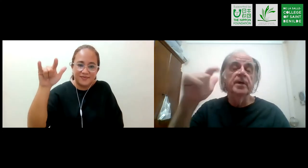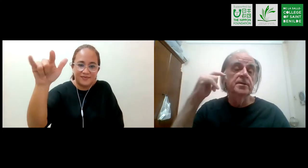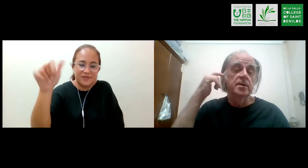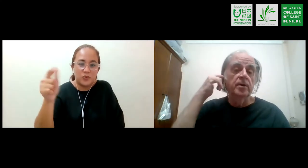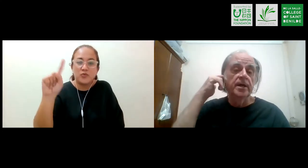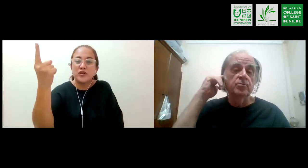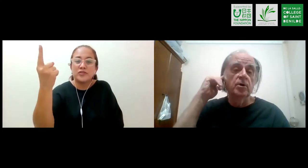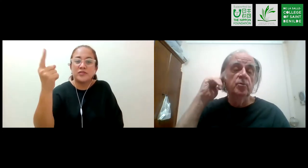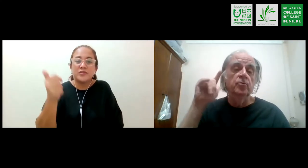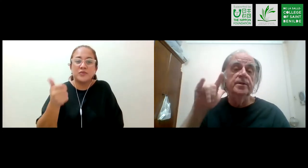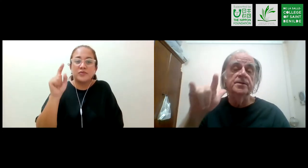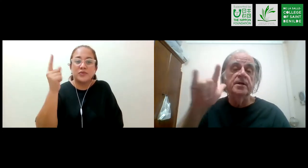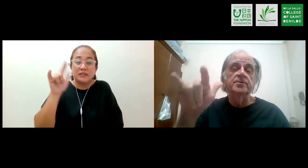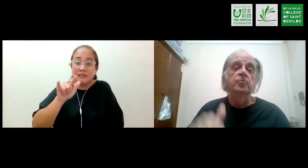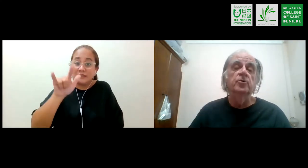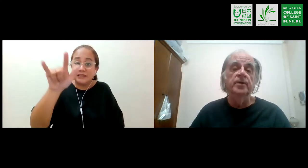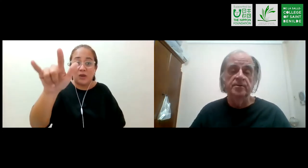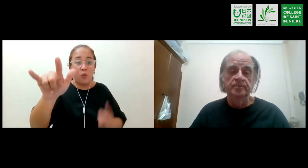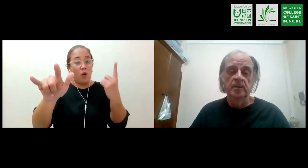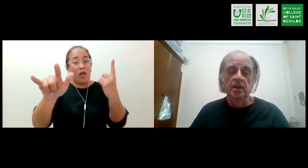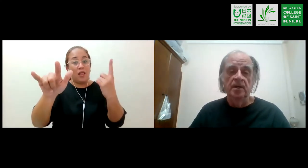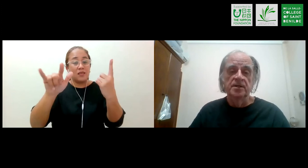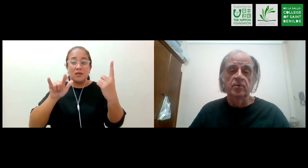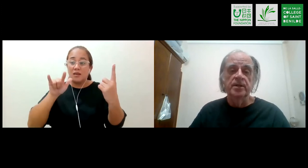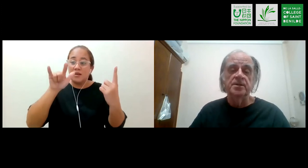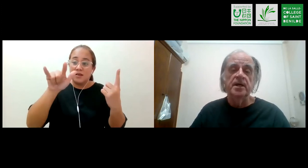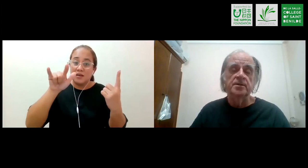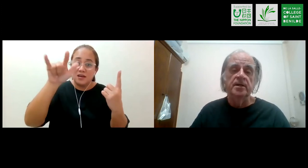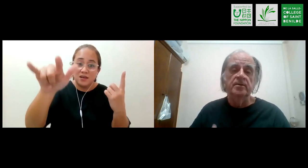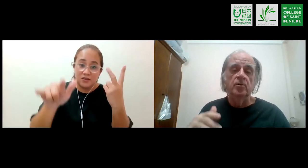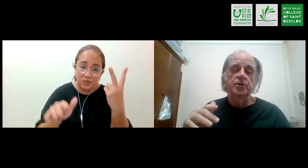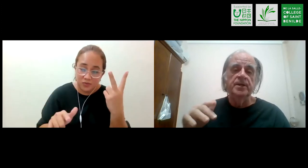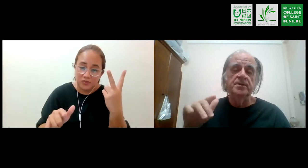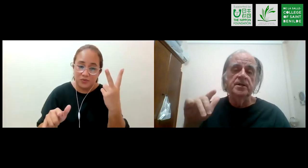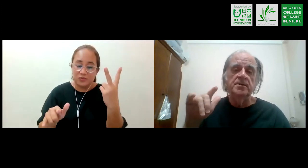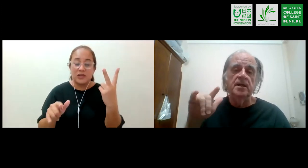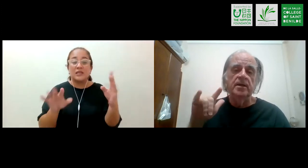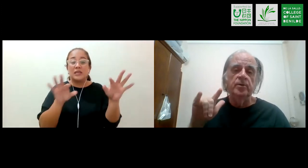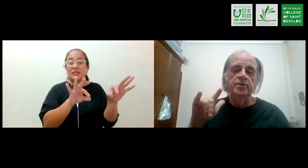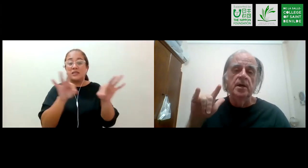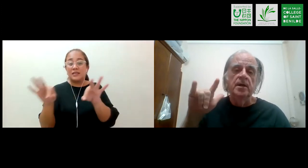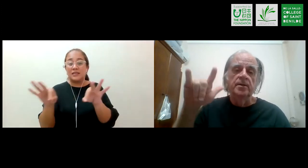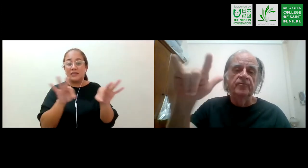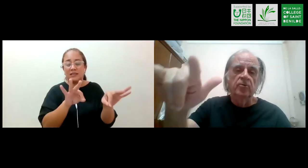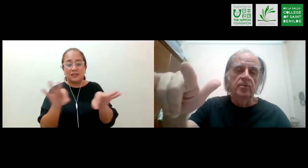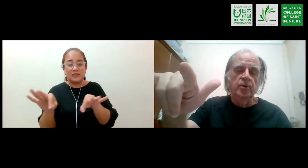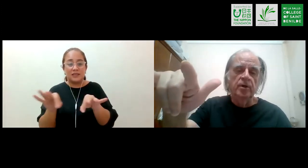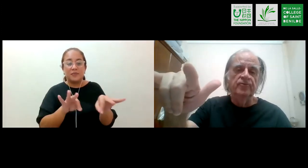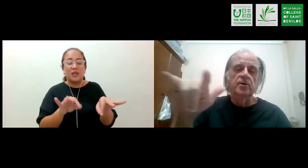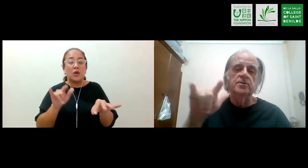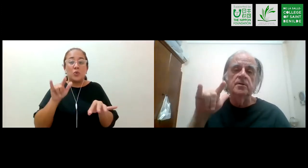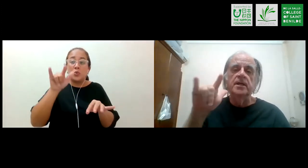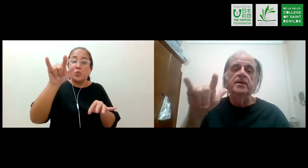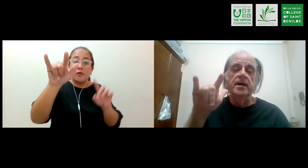This one, because it only has one movement, this has two movements. So in this case, in Ho Chi Minh City Sign Language, the verb would